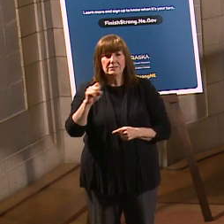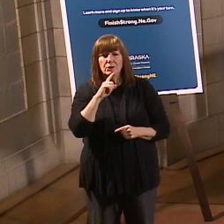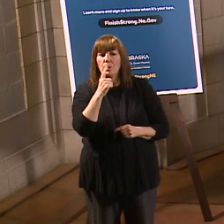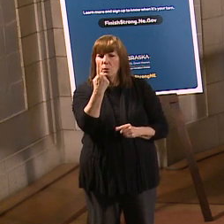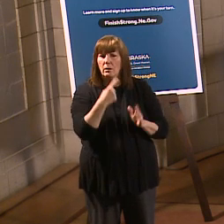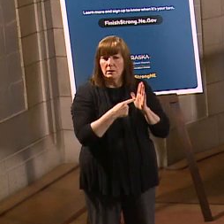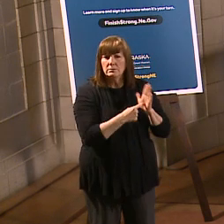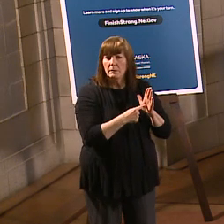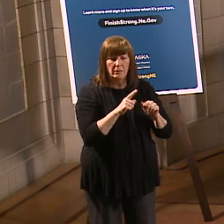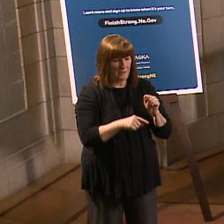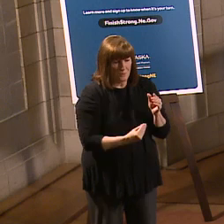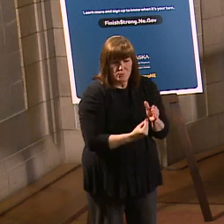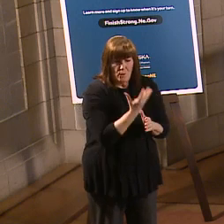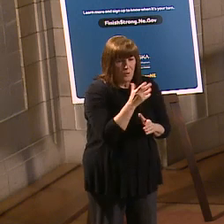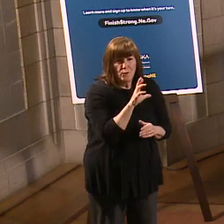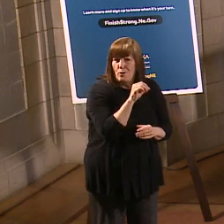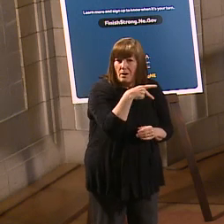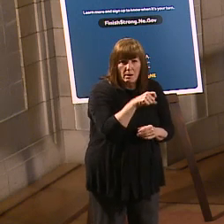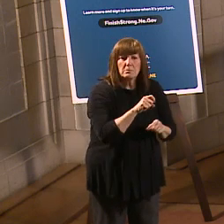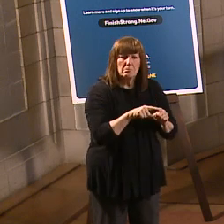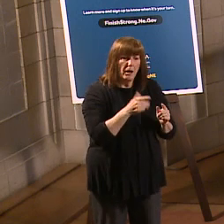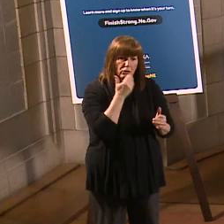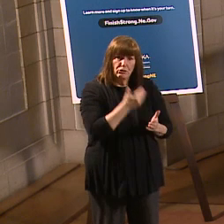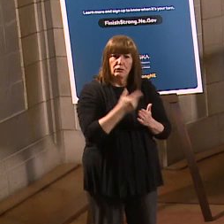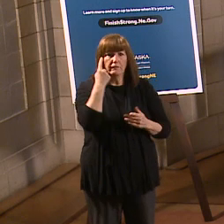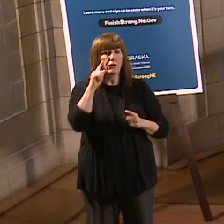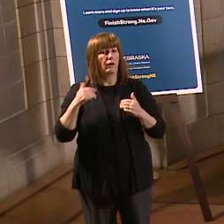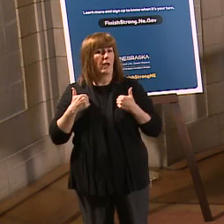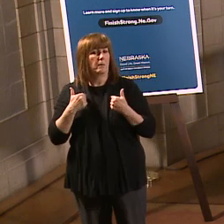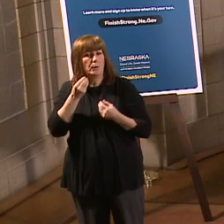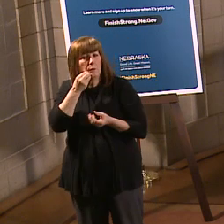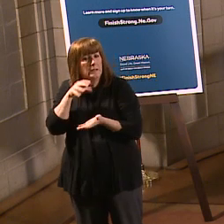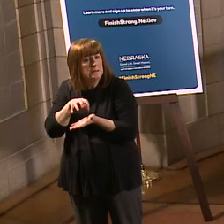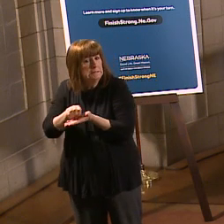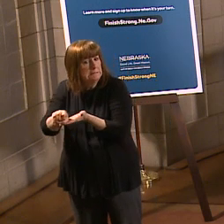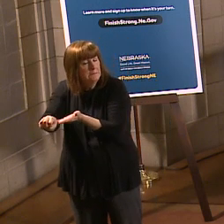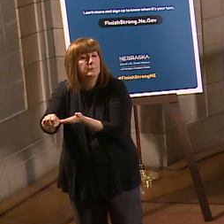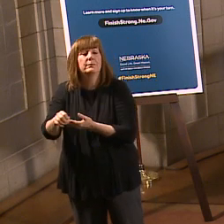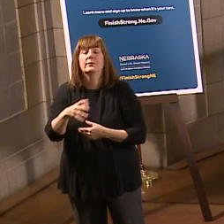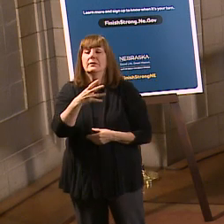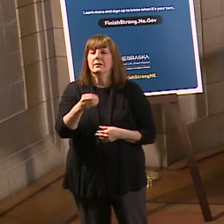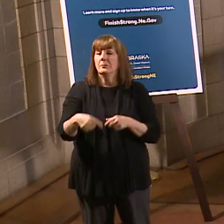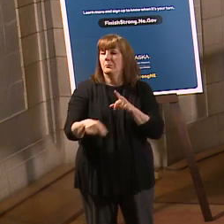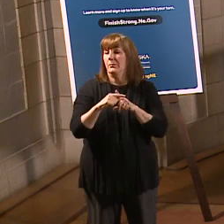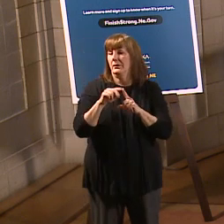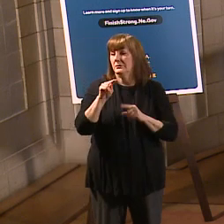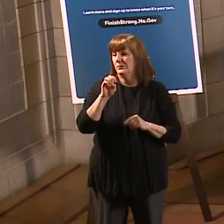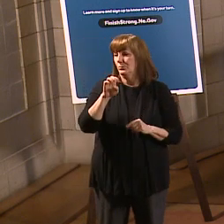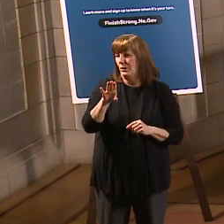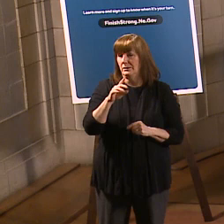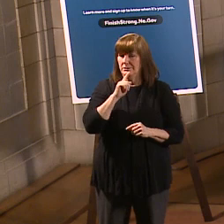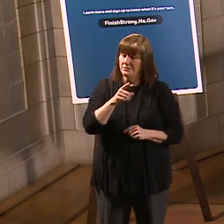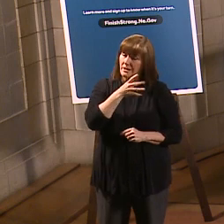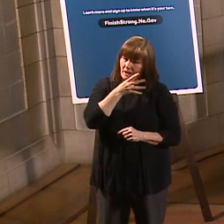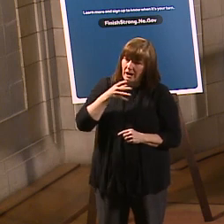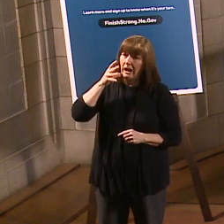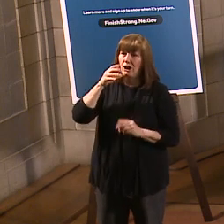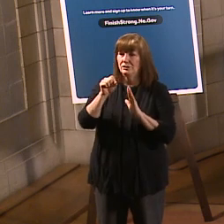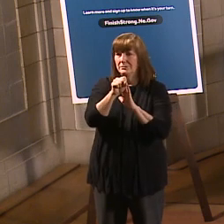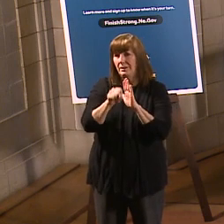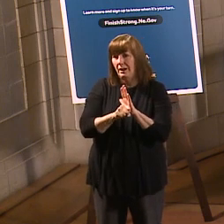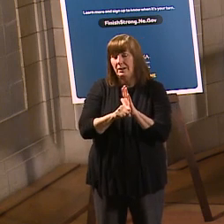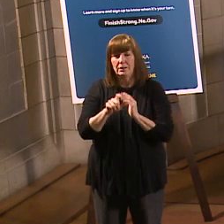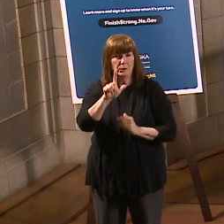Nebraska. And so it's important for our food security. And then finally, obviously, Nebraska is an agricultural state. We get